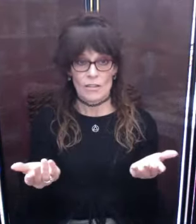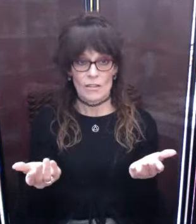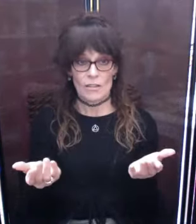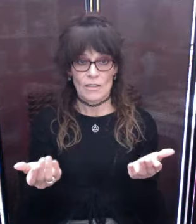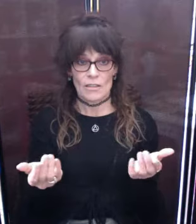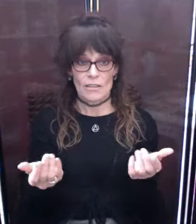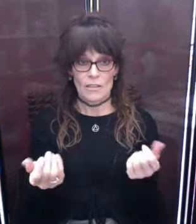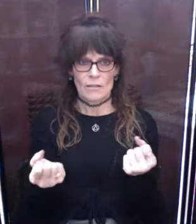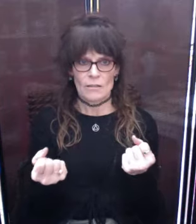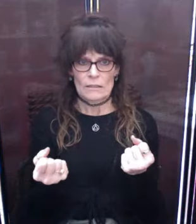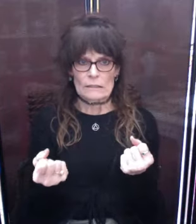And I knew it was true.